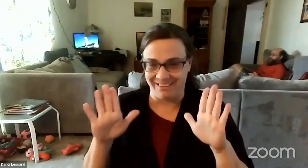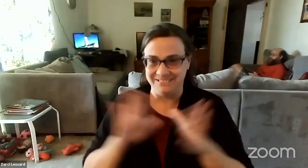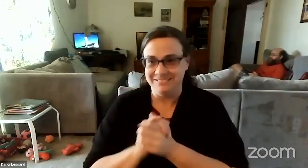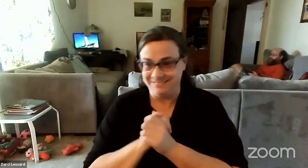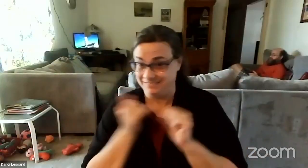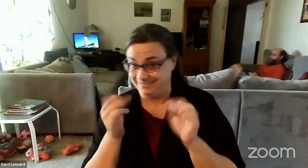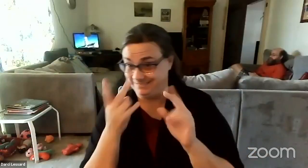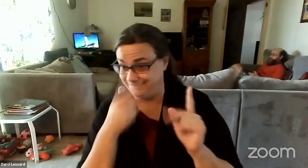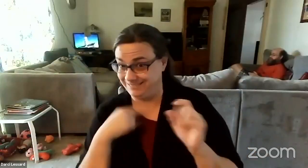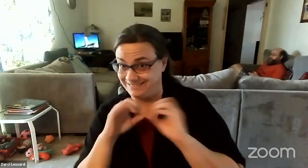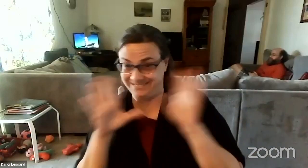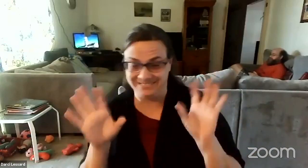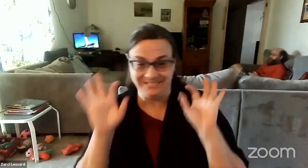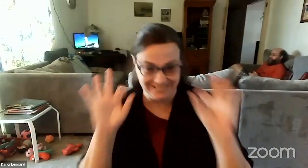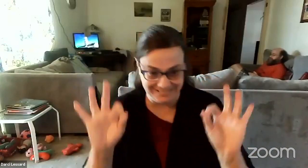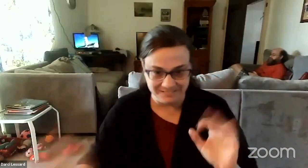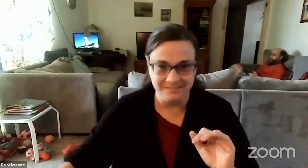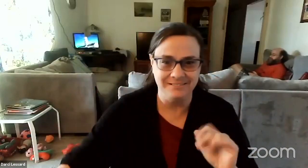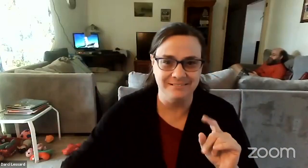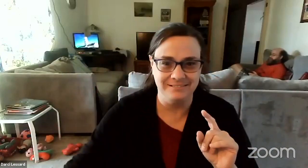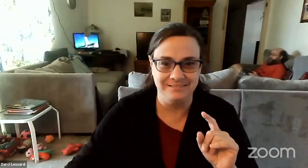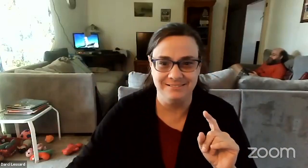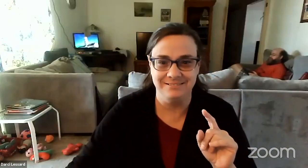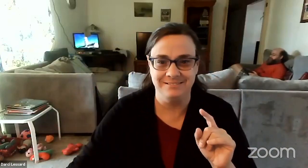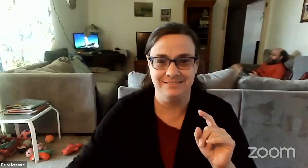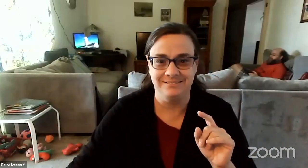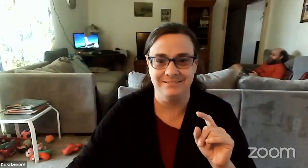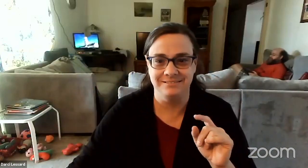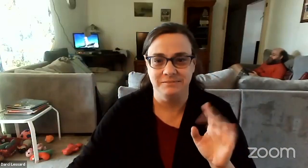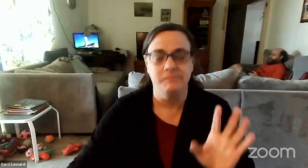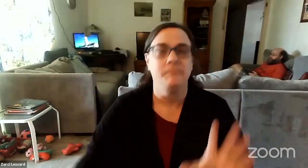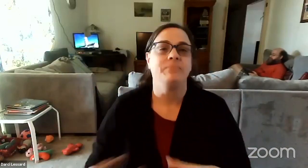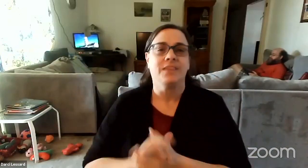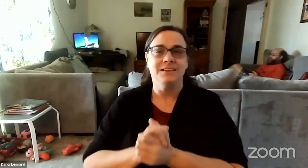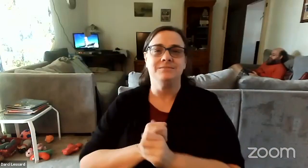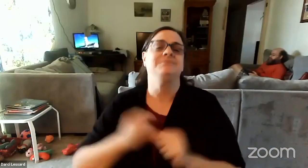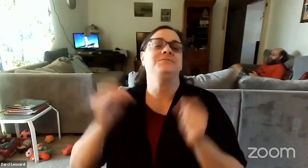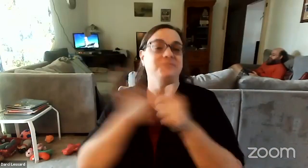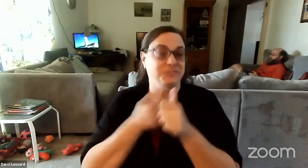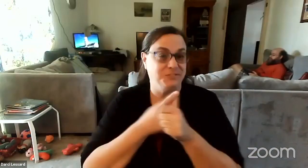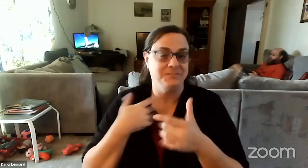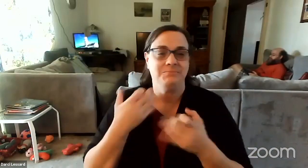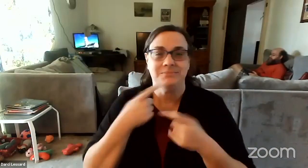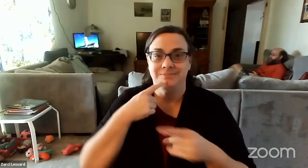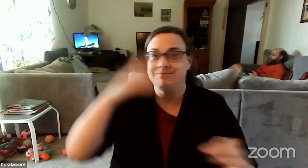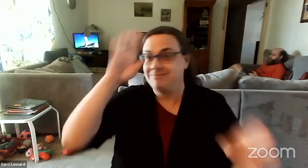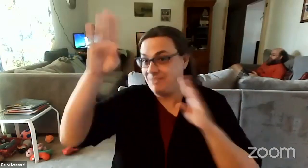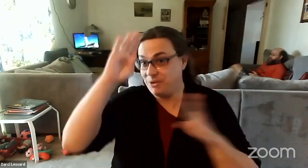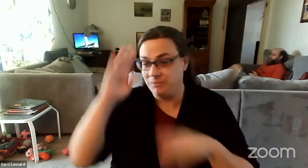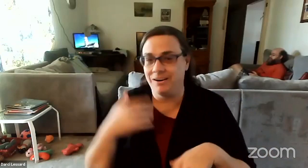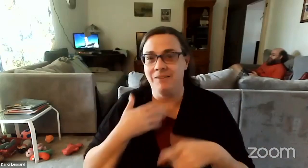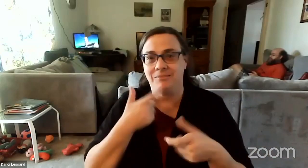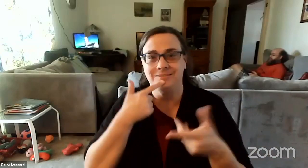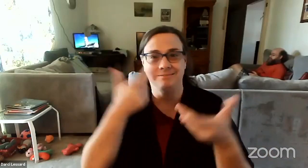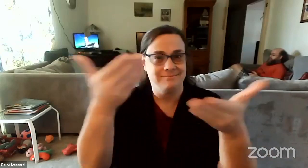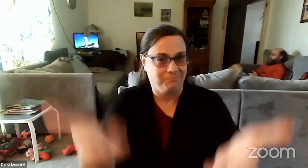early. I got excited. Everyone can see me. Okay. First, I want to say hello.